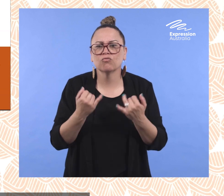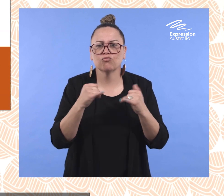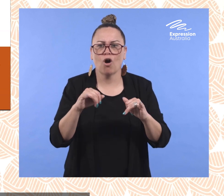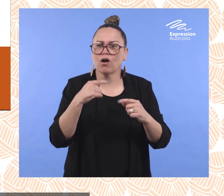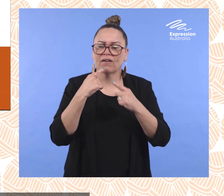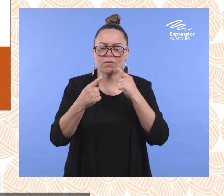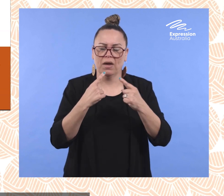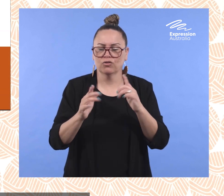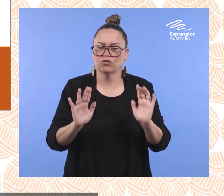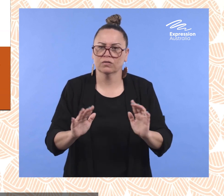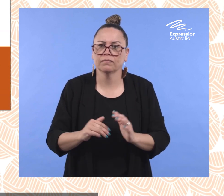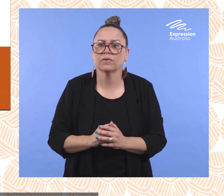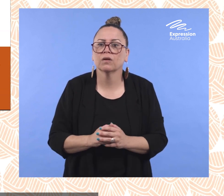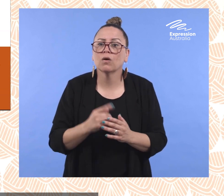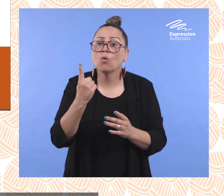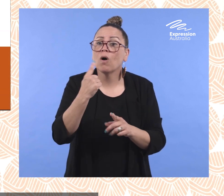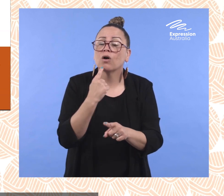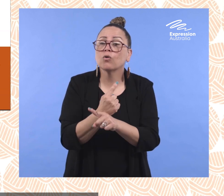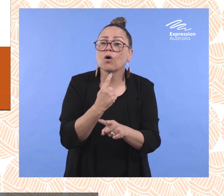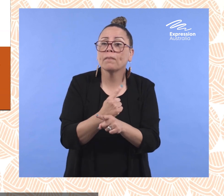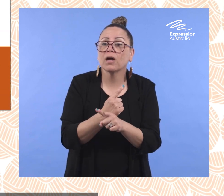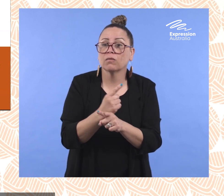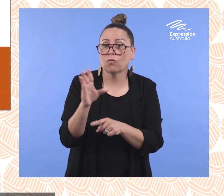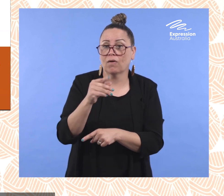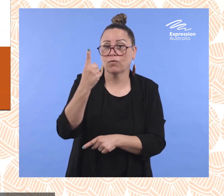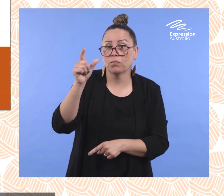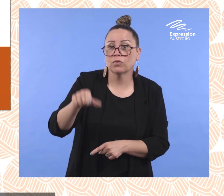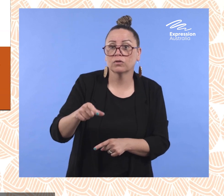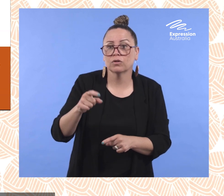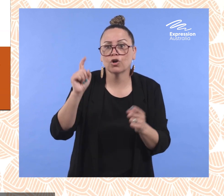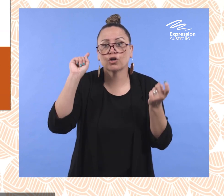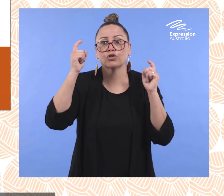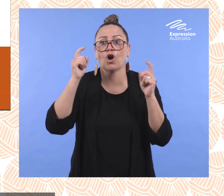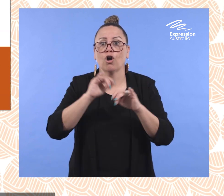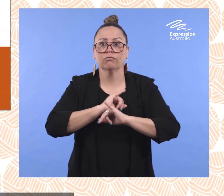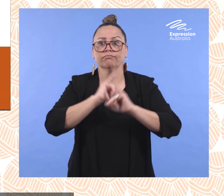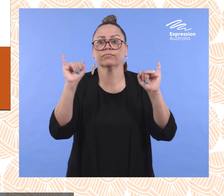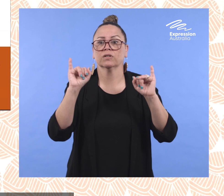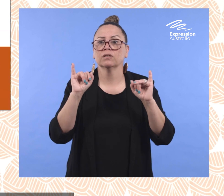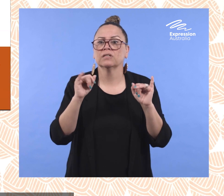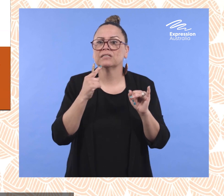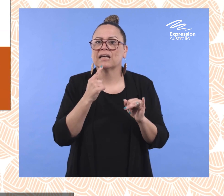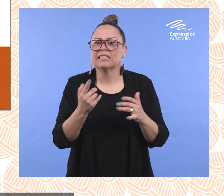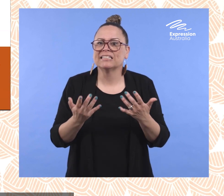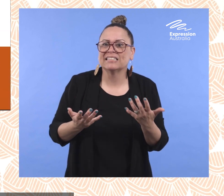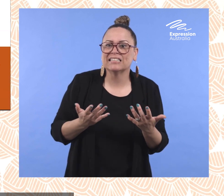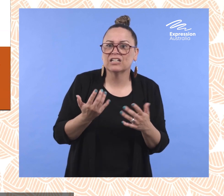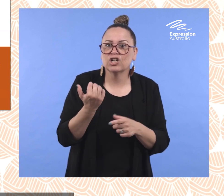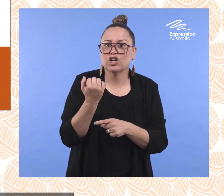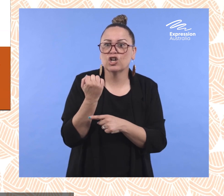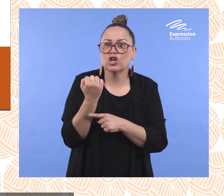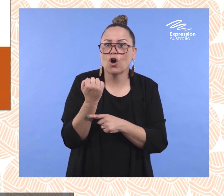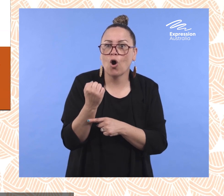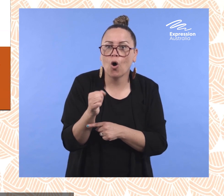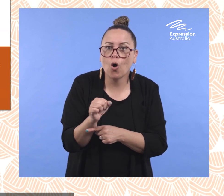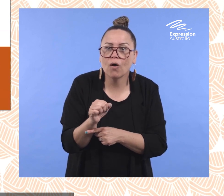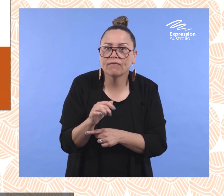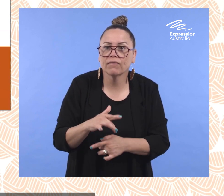And we had a comment by someone that they were concerned about, they were terrified about voting no, if that's how they felt they